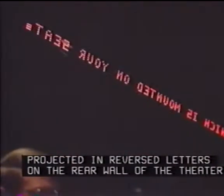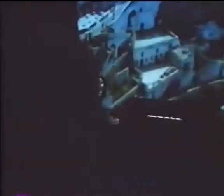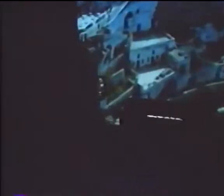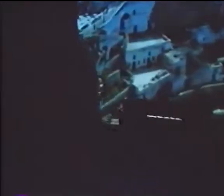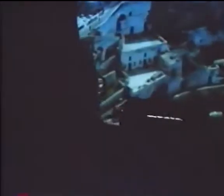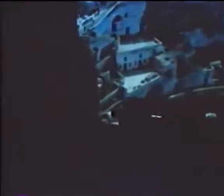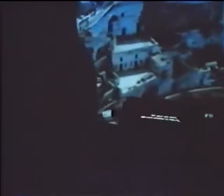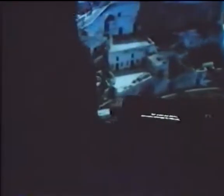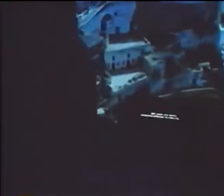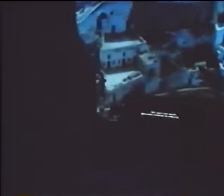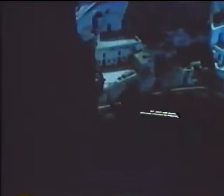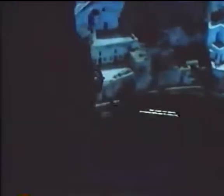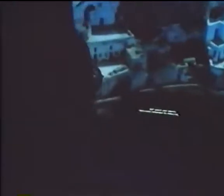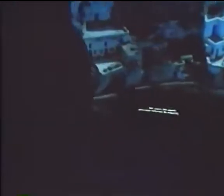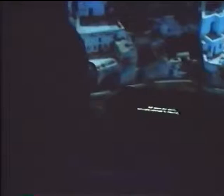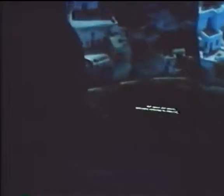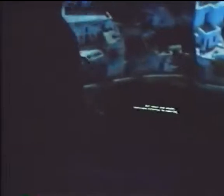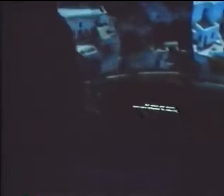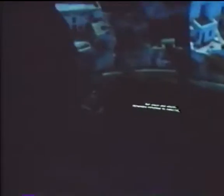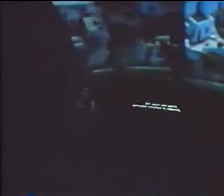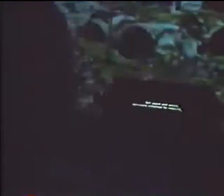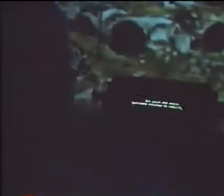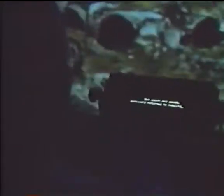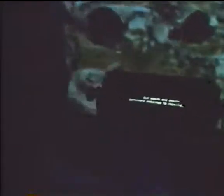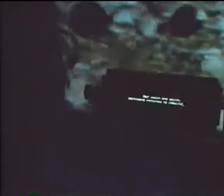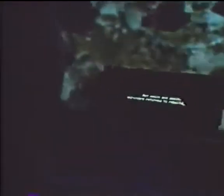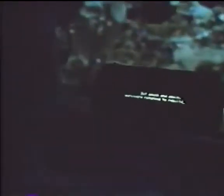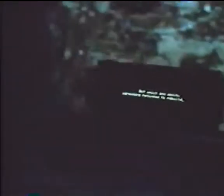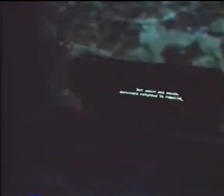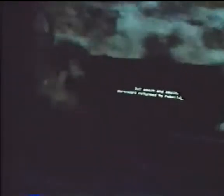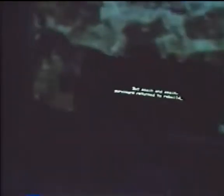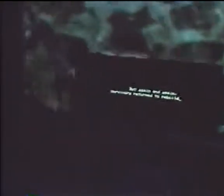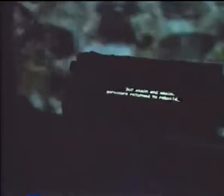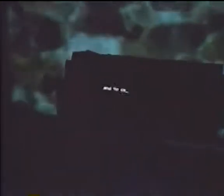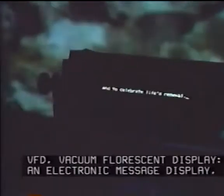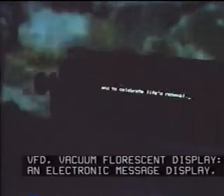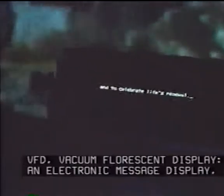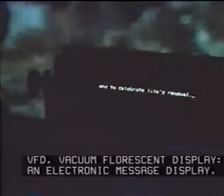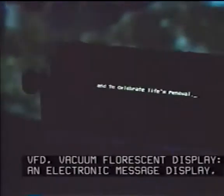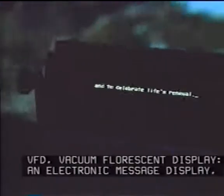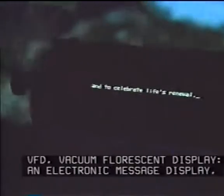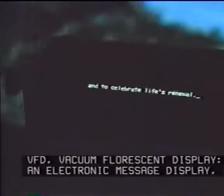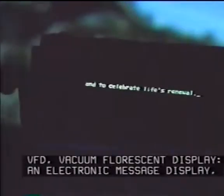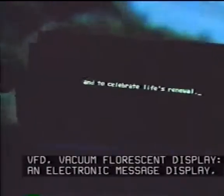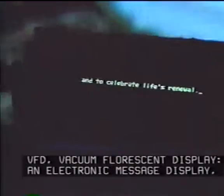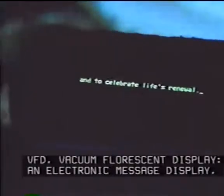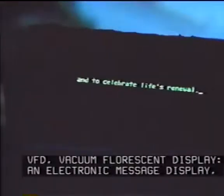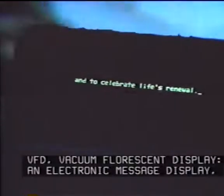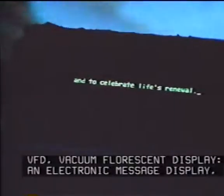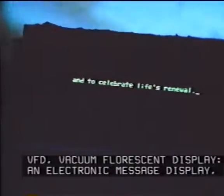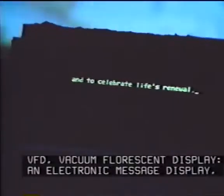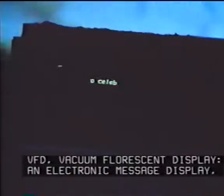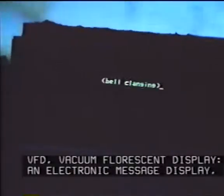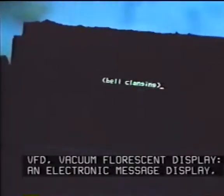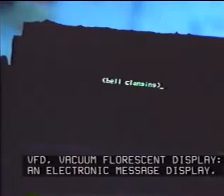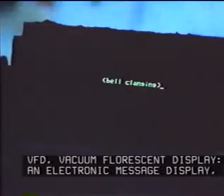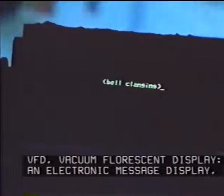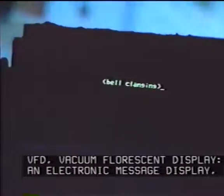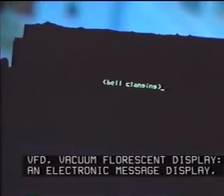But again and again, survivors return to rebuild. VFD. Vacuum fluorescent display. An